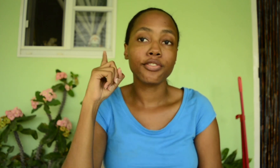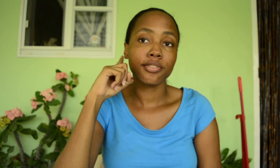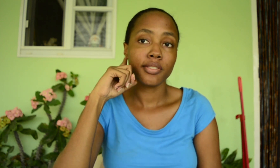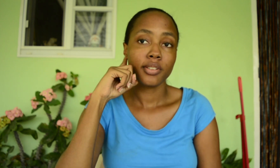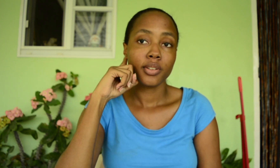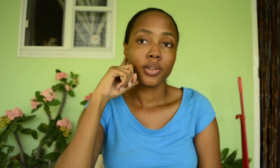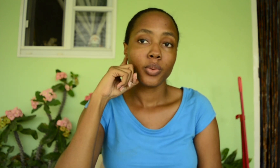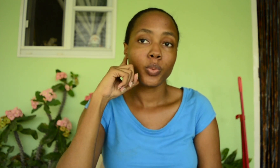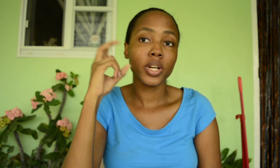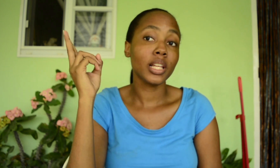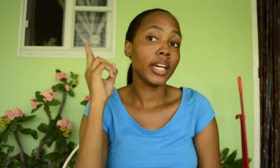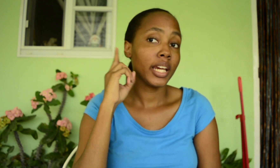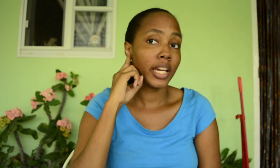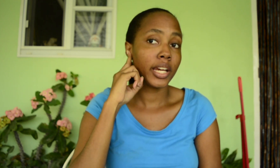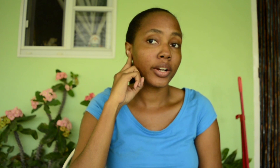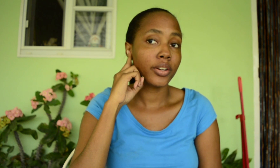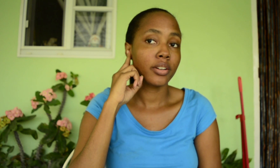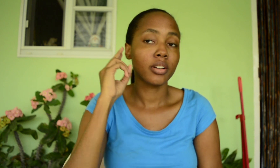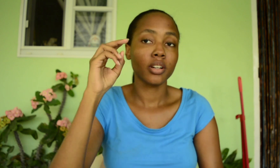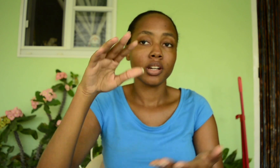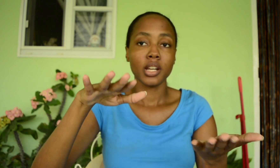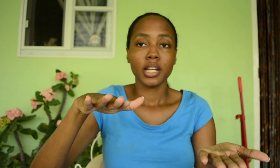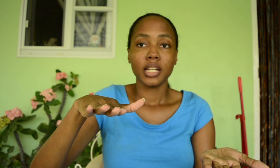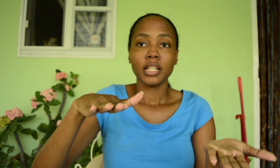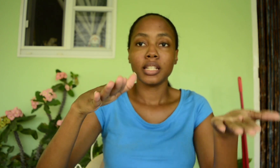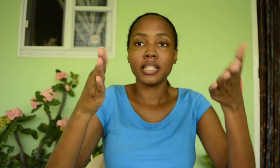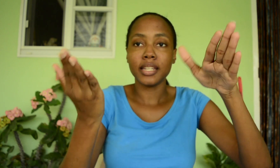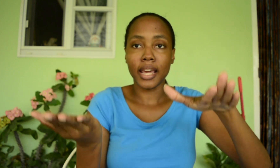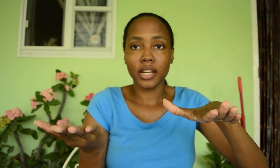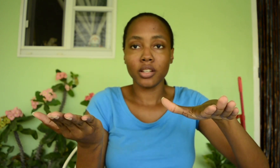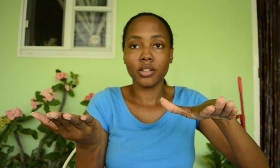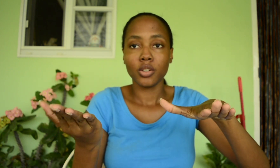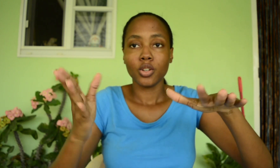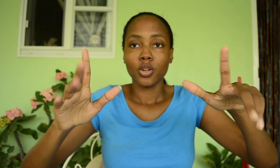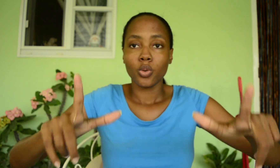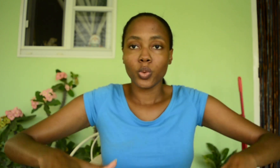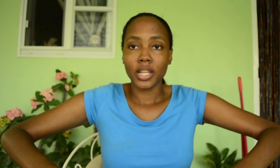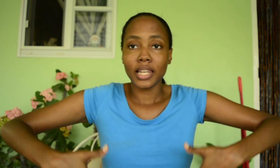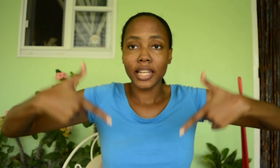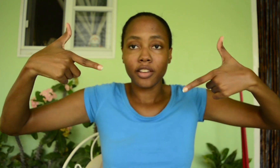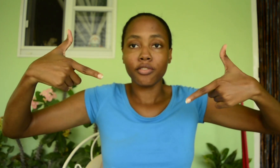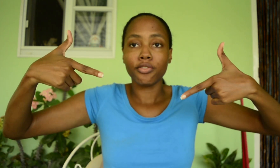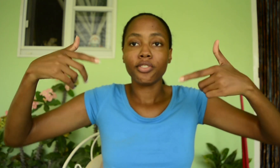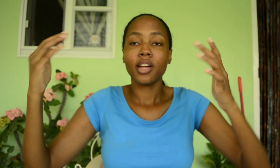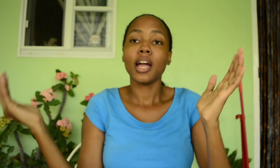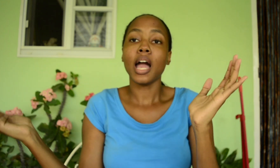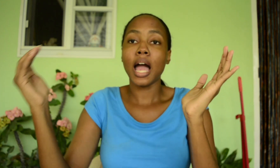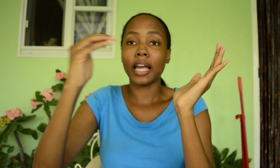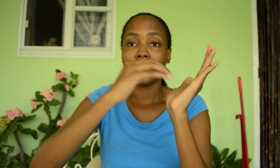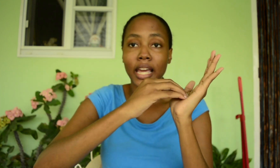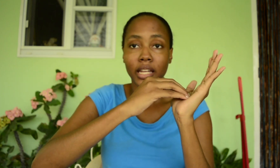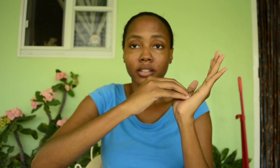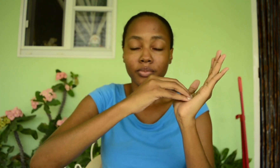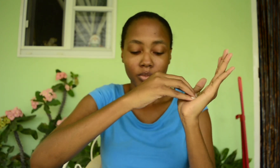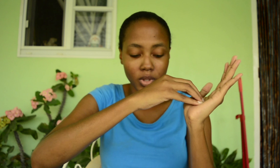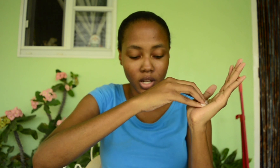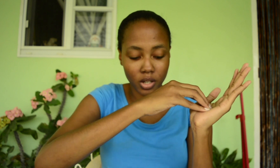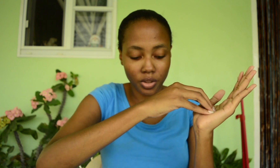deaf will hear, dead will live again. Now the